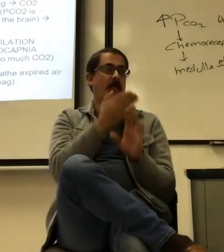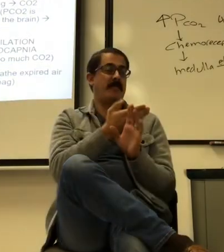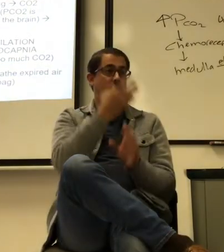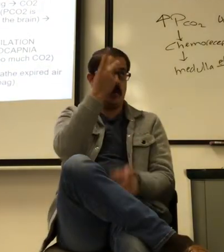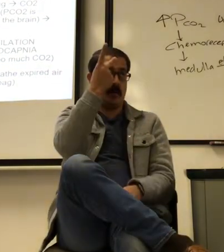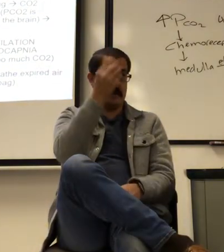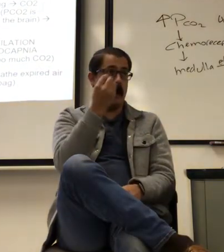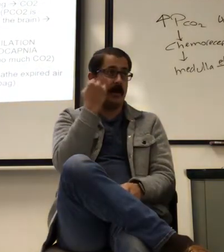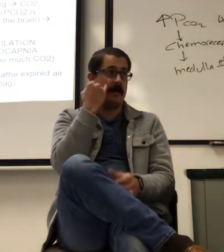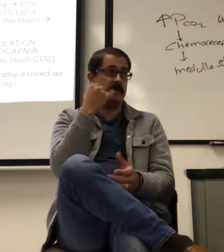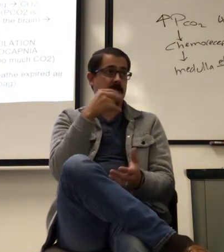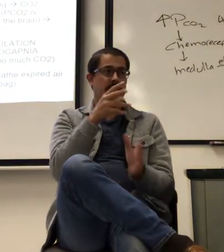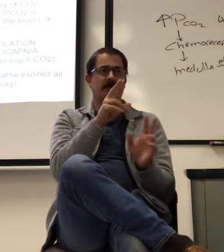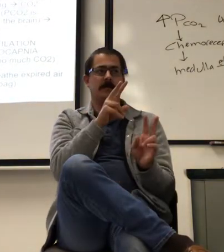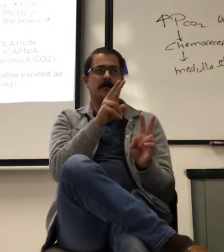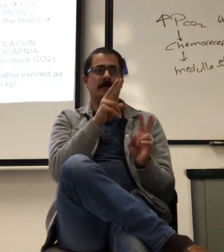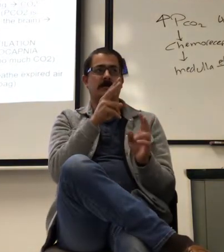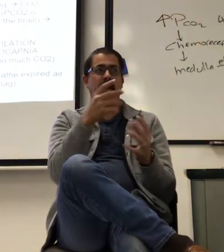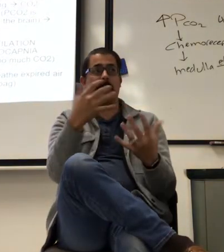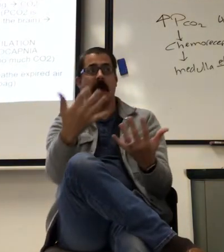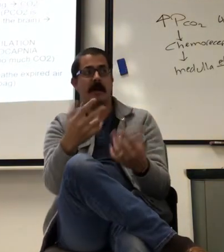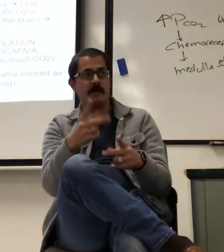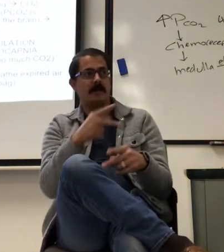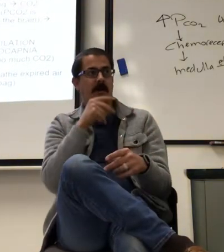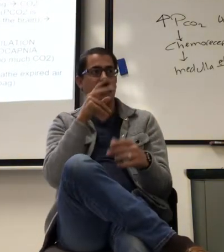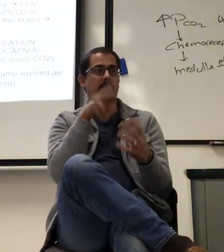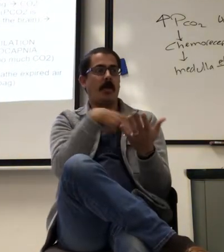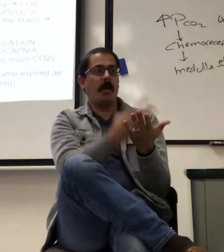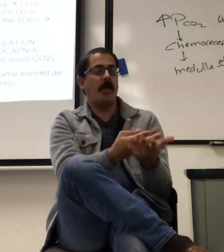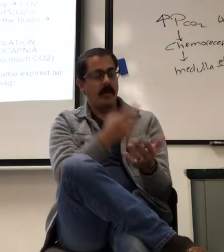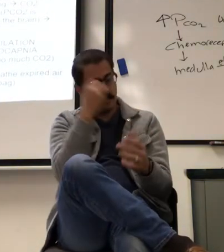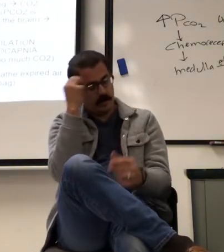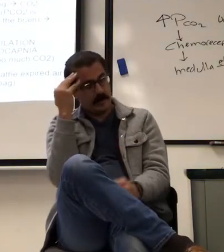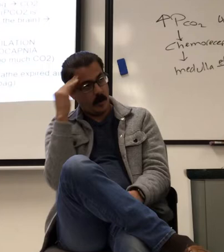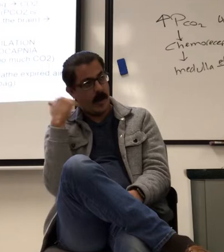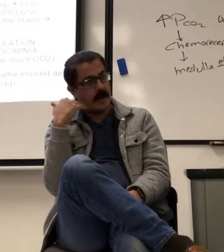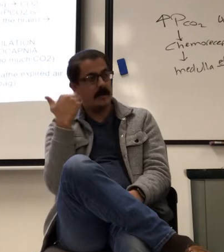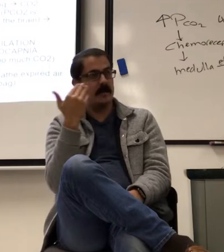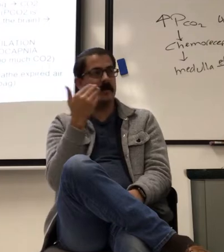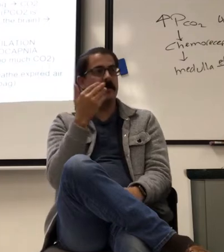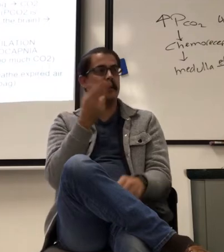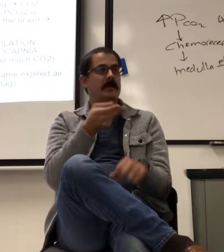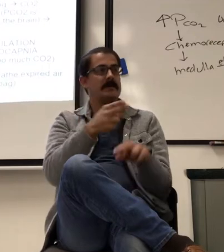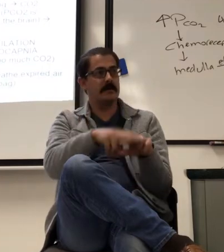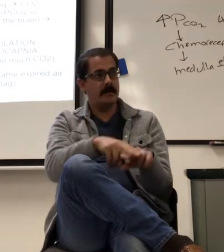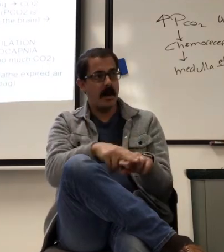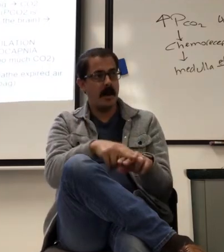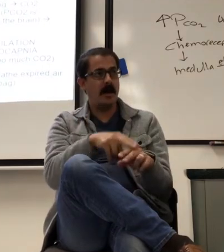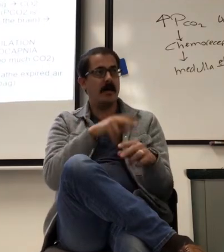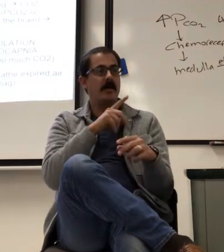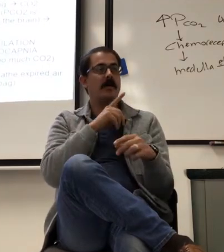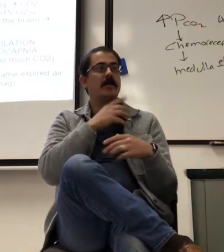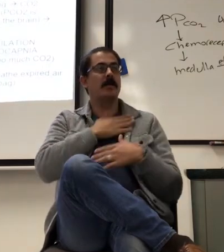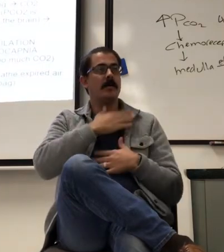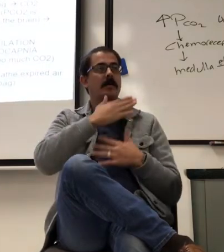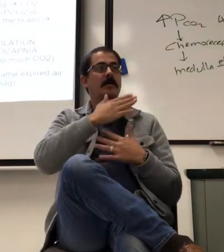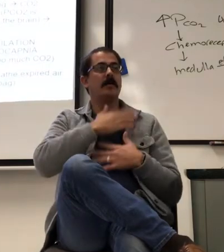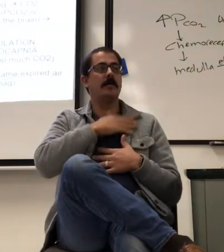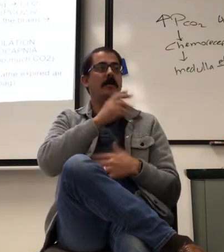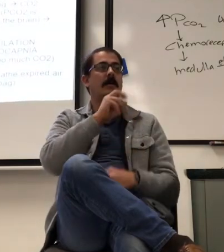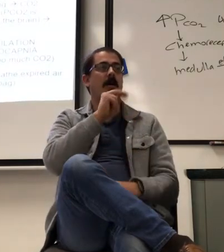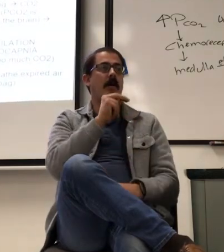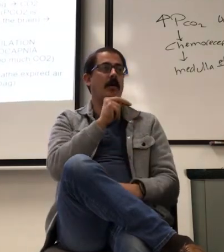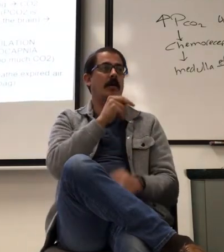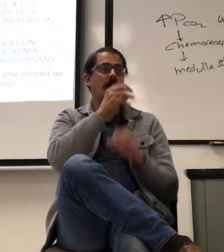if you're standing by, just kind of catch the person. Don't let them fall and hit their head. Just, you know, let's sit them down, have them rebreathe their own expired air, say